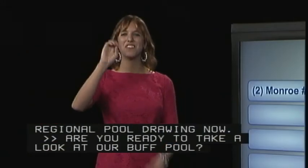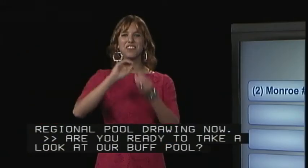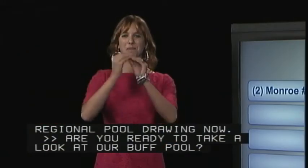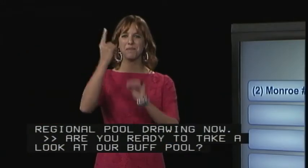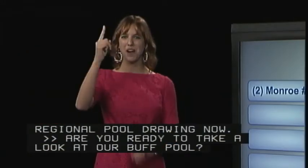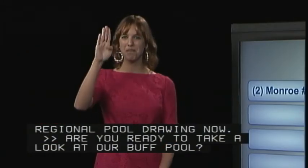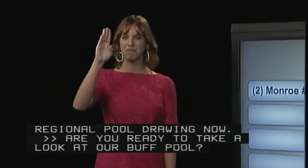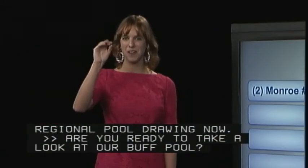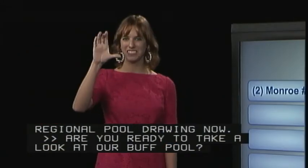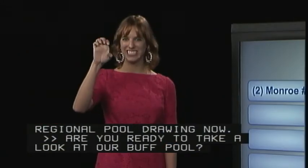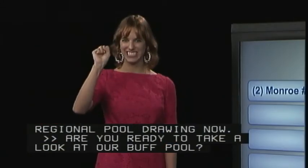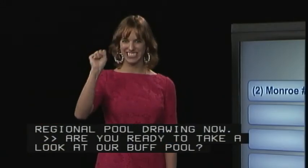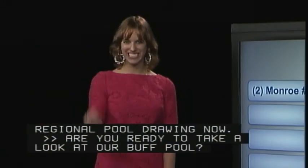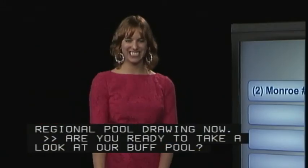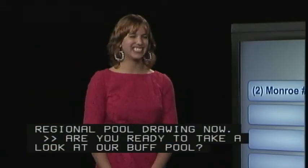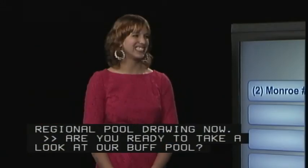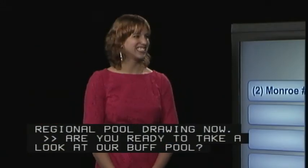Monroe, number 1, BOCES.